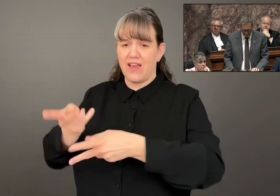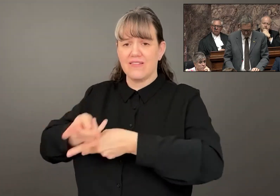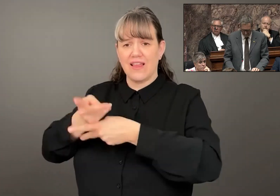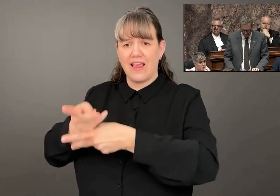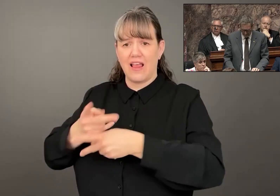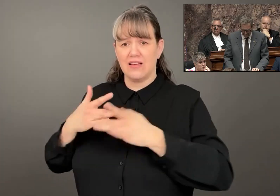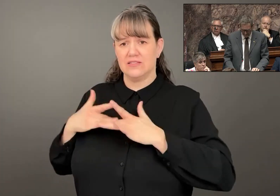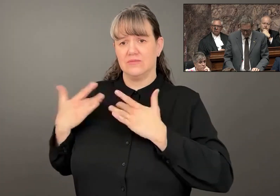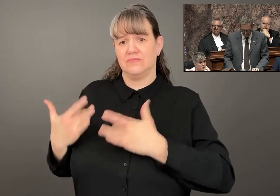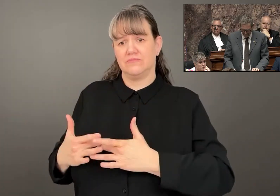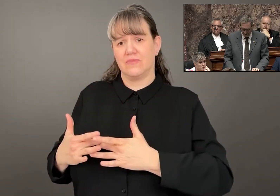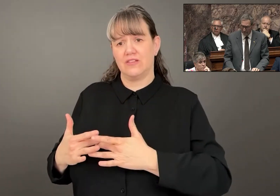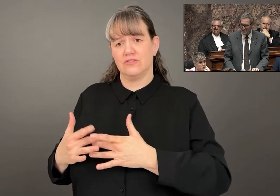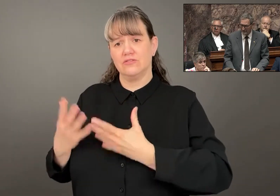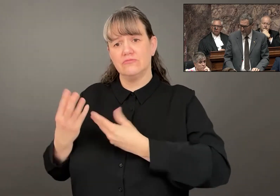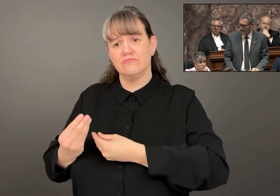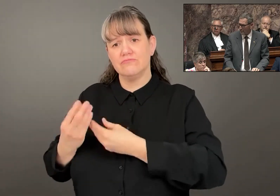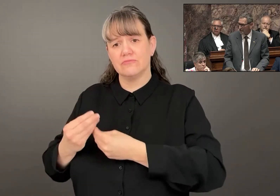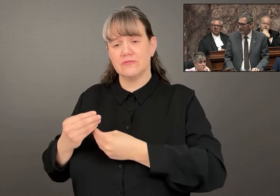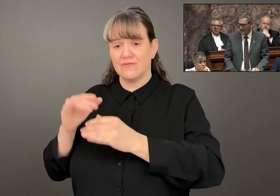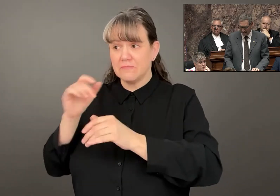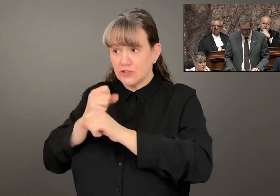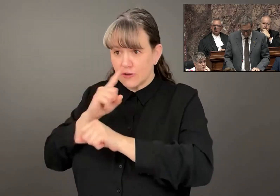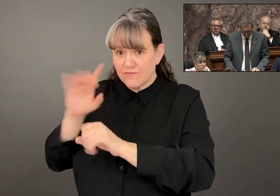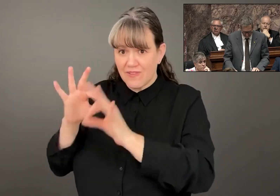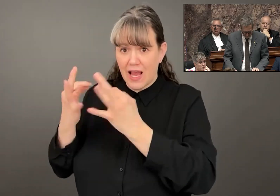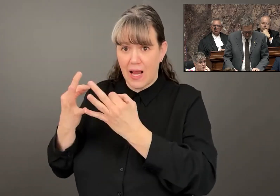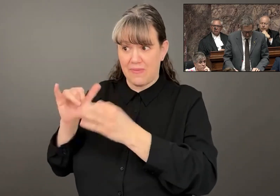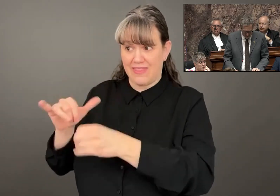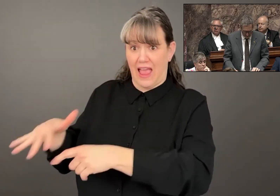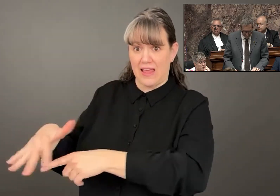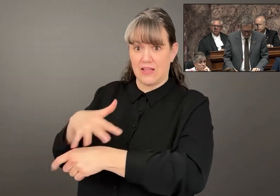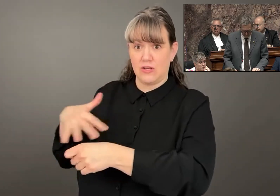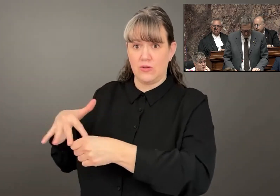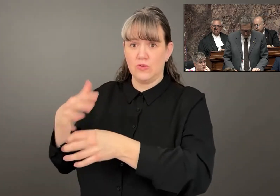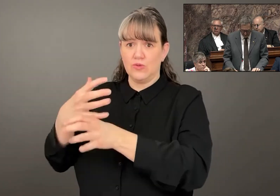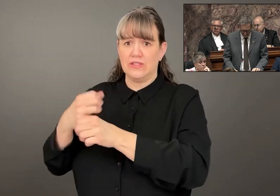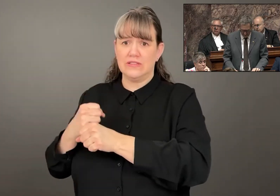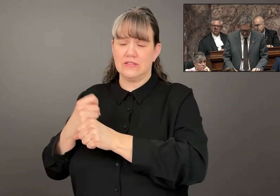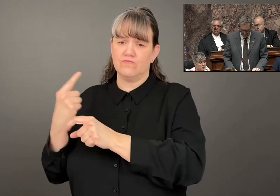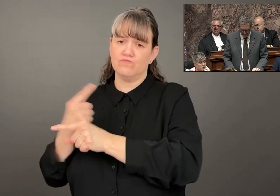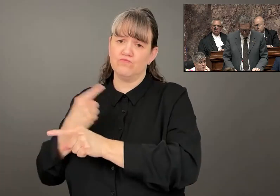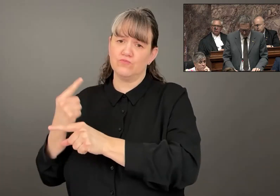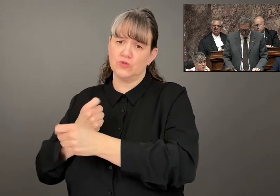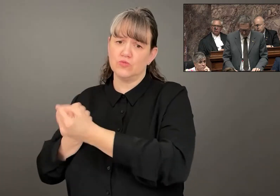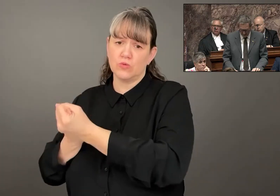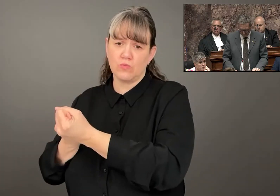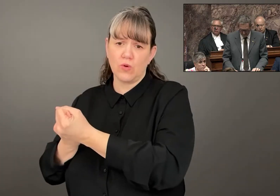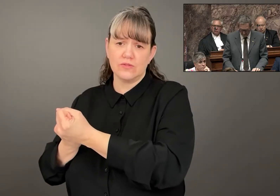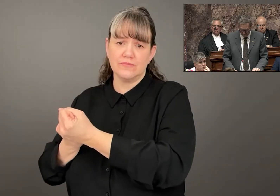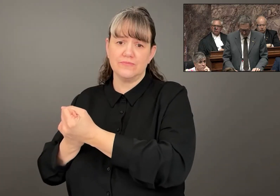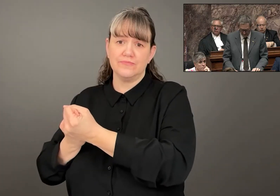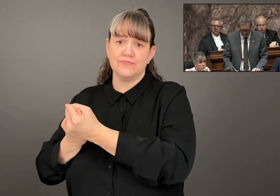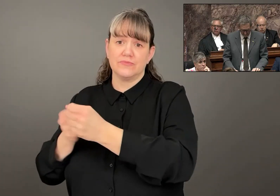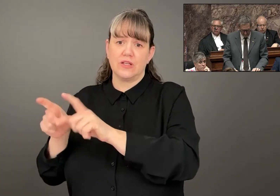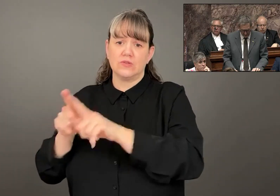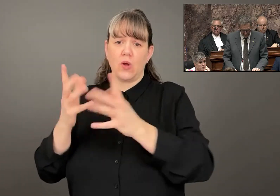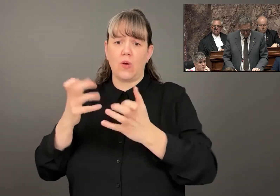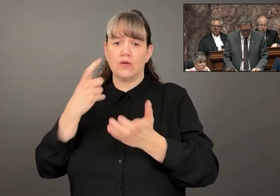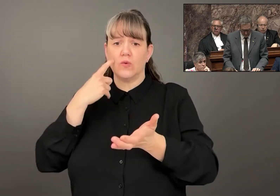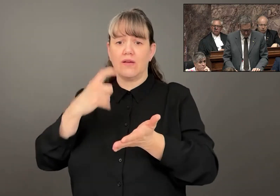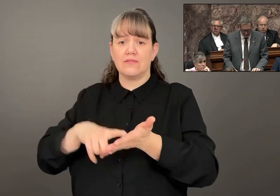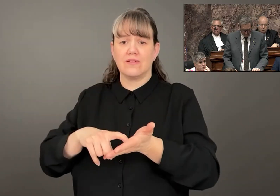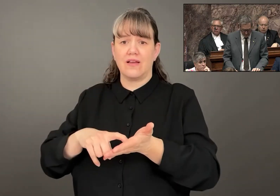Bar to Seabird Island and beyond receive the support they need. I also want to acknowledge the Fraser Canyon Hospice Board,